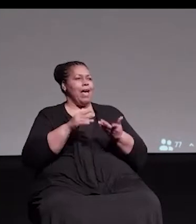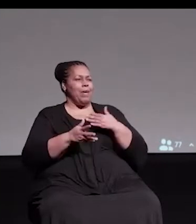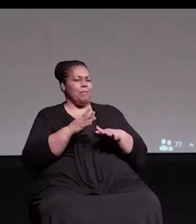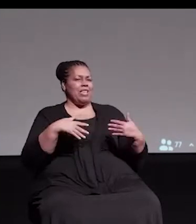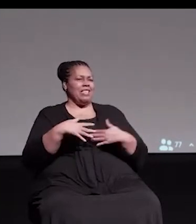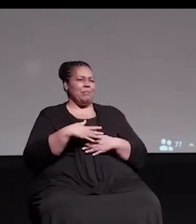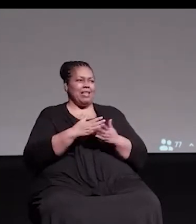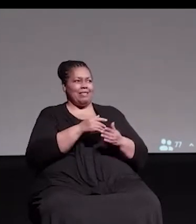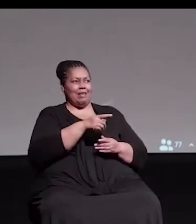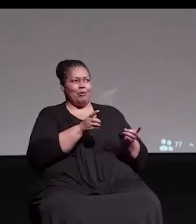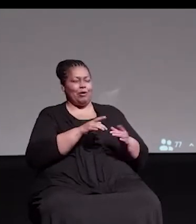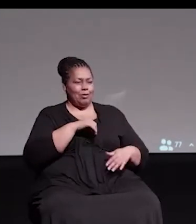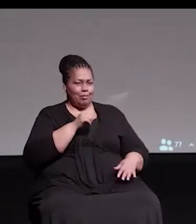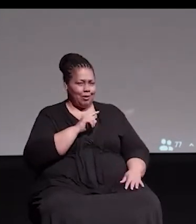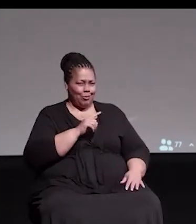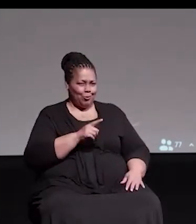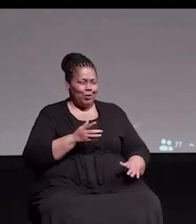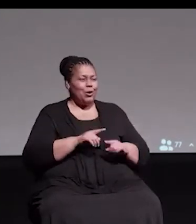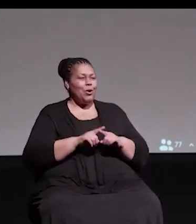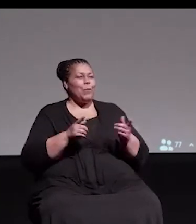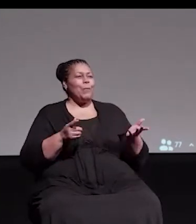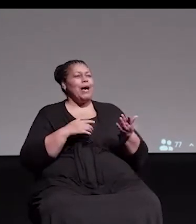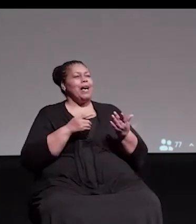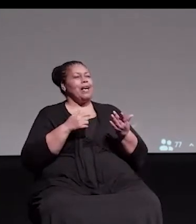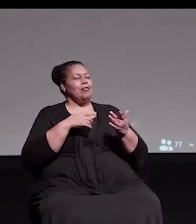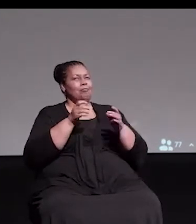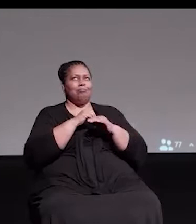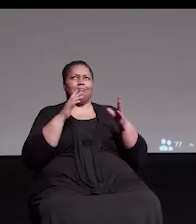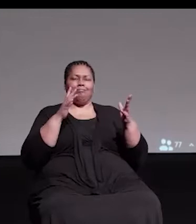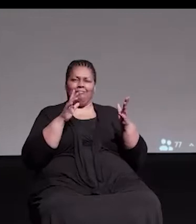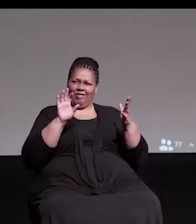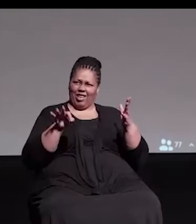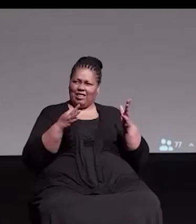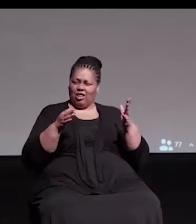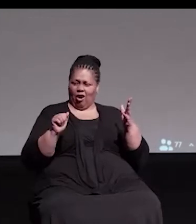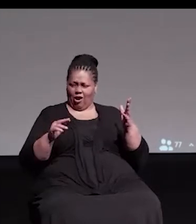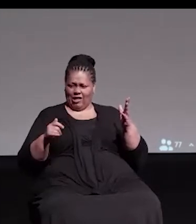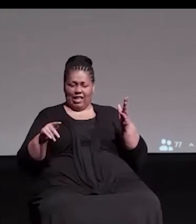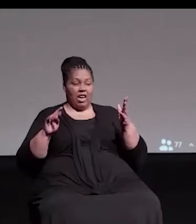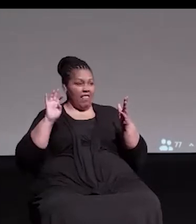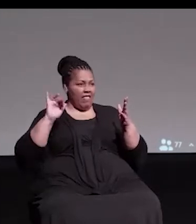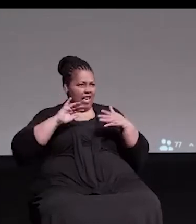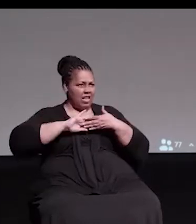I'm not quite sure, but I'm also, it just blew my mind that in these other places, that's the expectation.